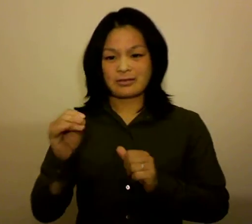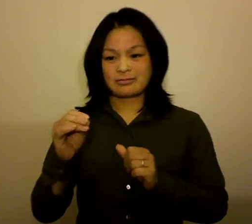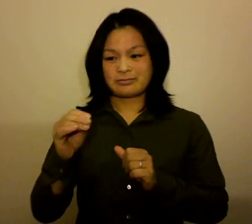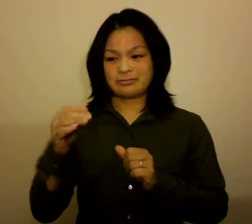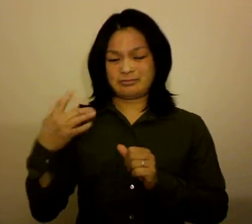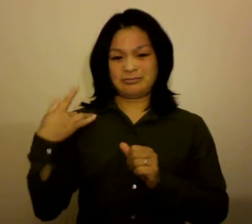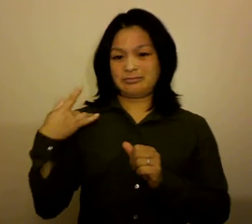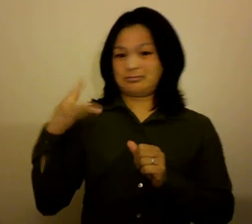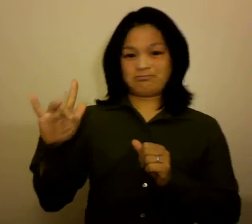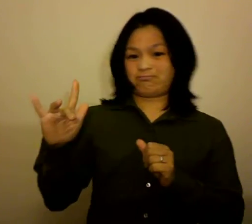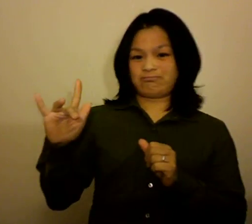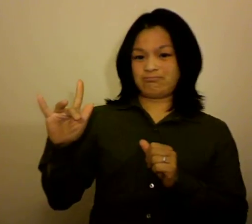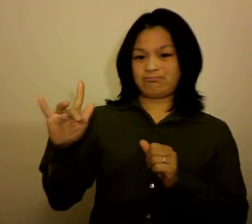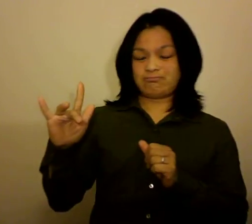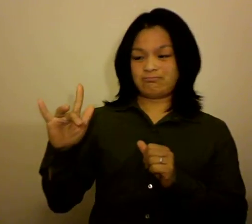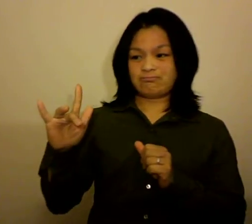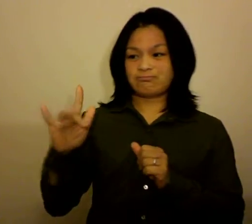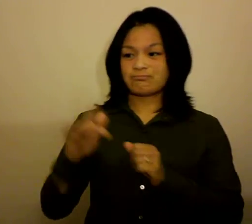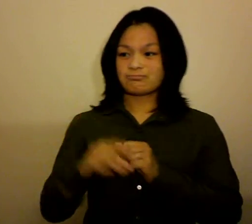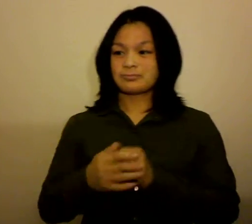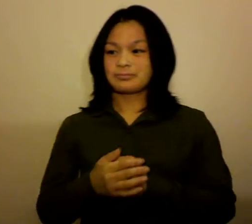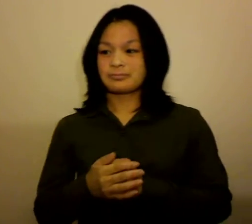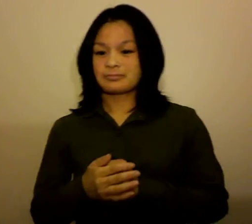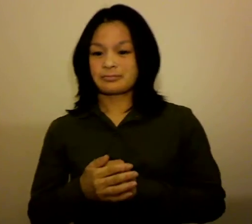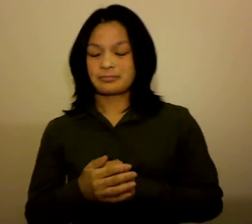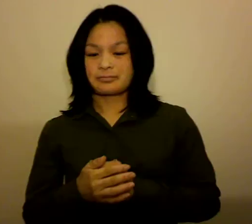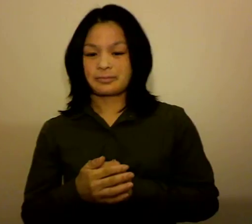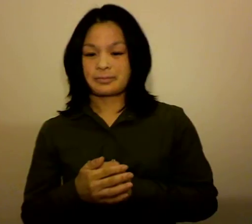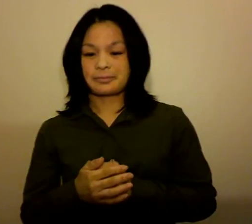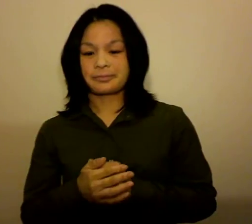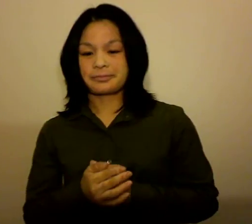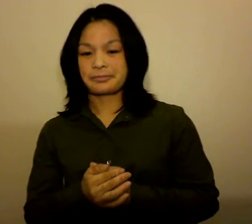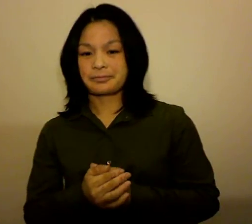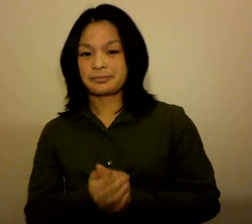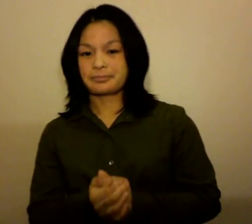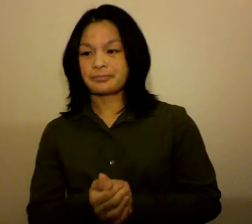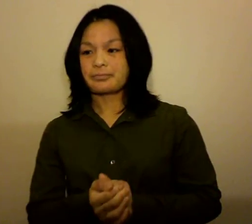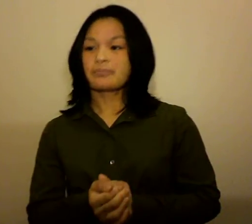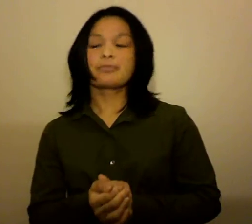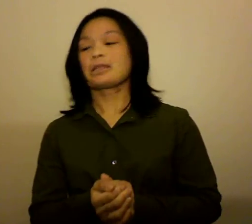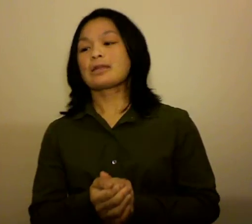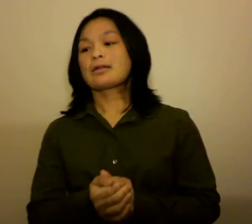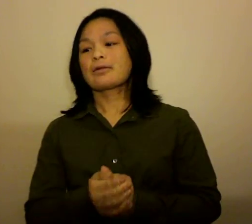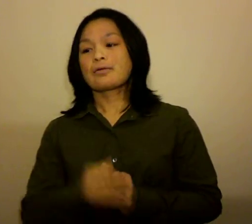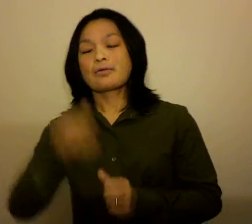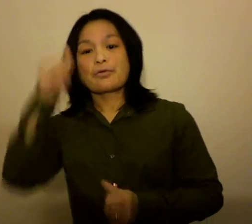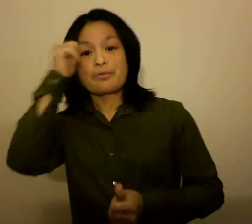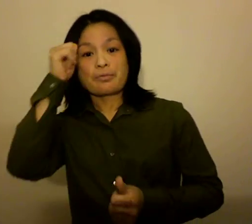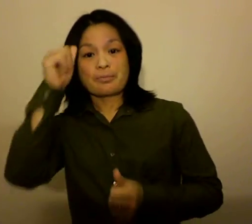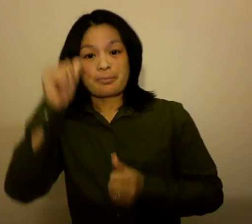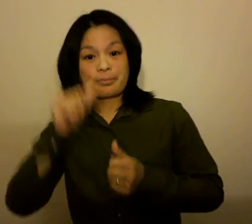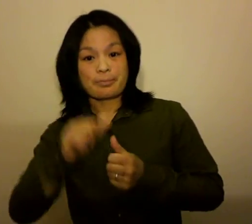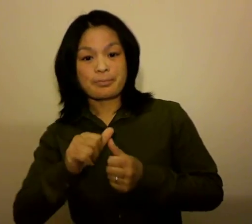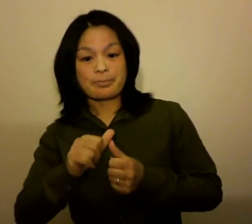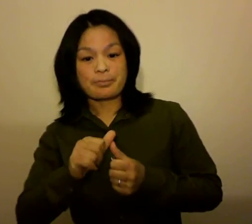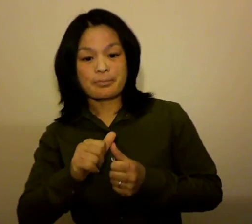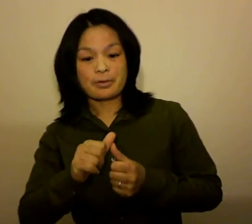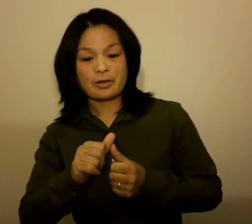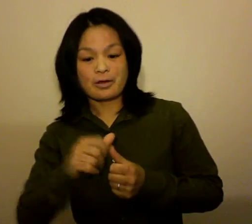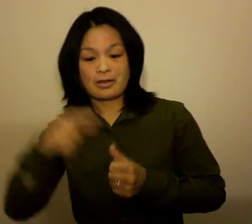Granted, times have certainly changed. It has gotten better in many ways. Yet bear in mind that we never had to walk through a metal detector